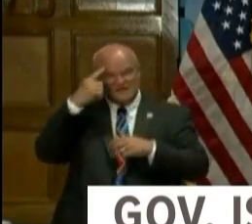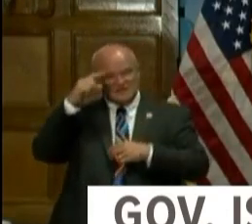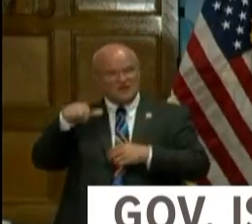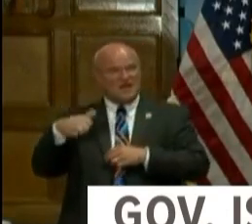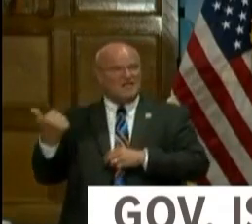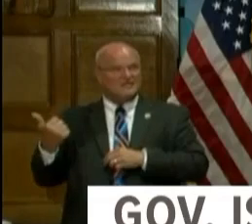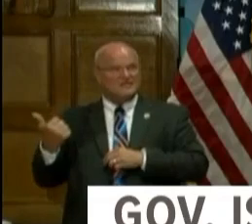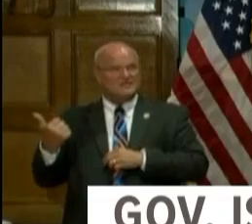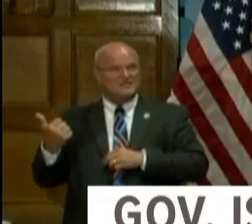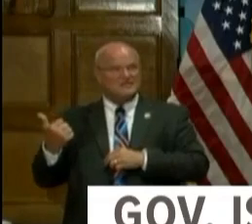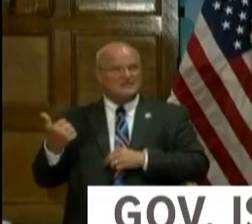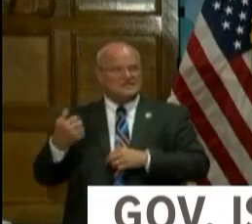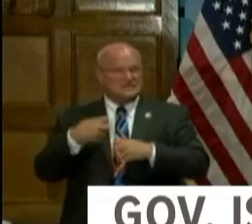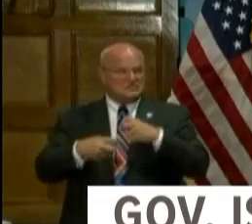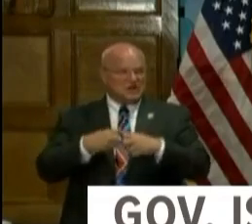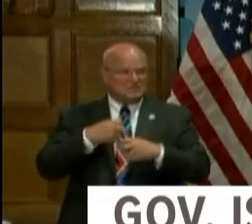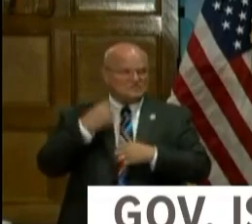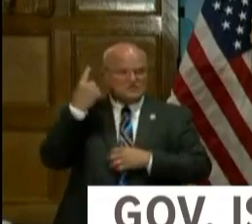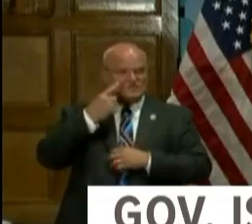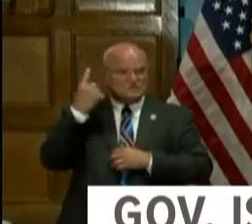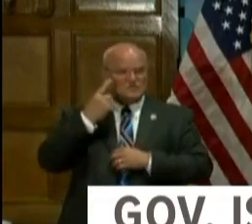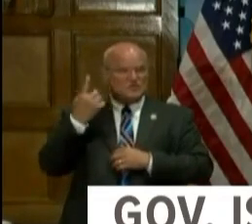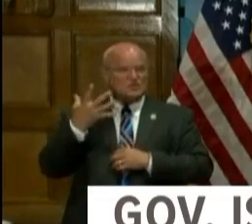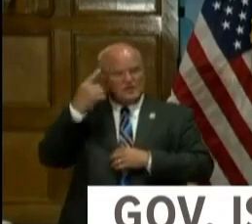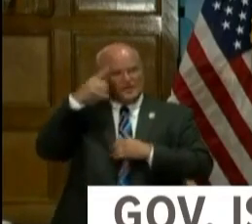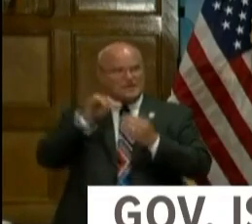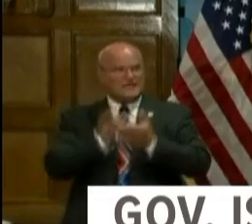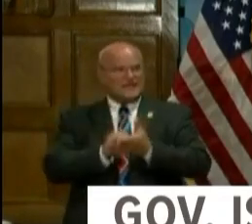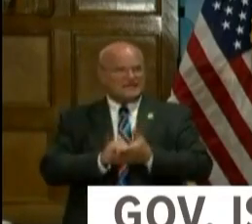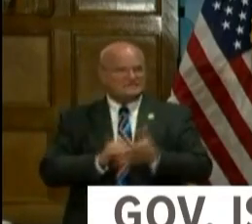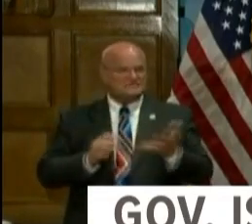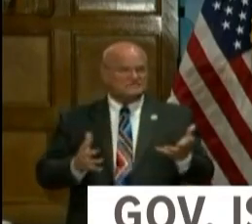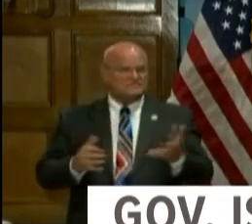other issues. I was wondering what you think about